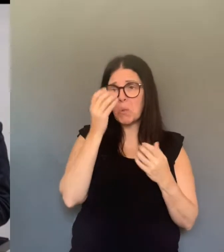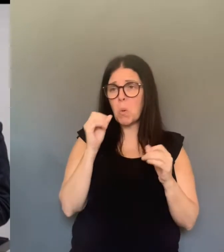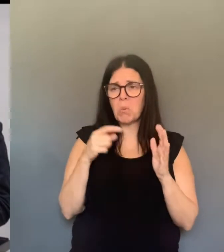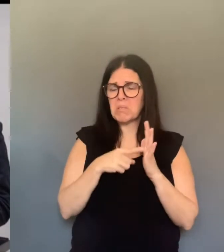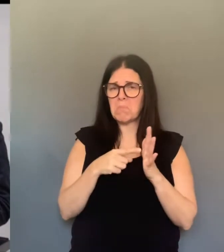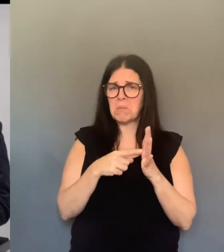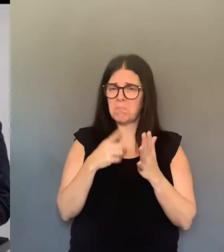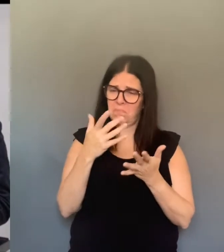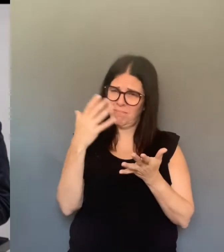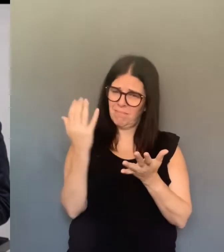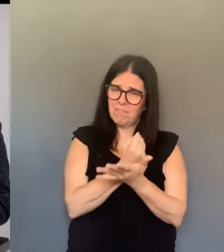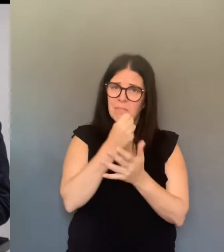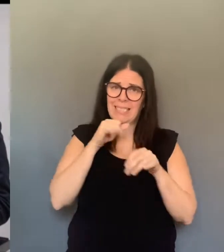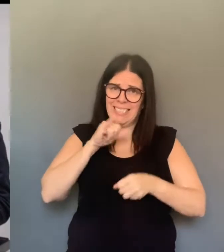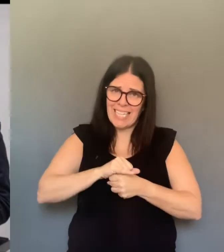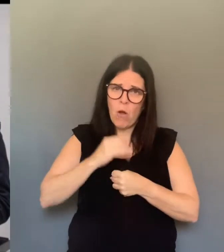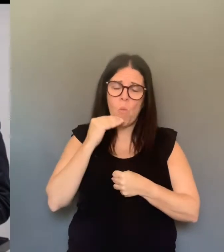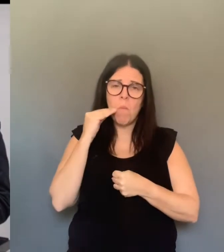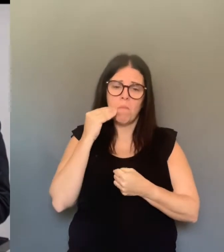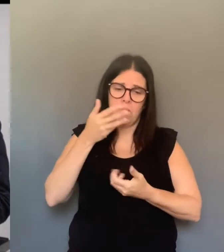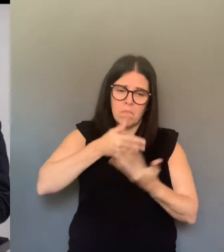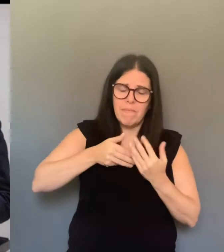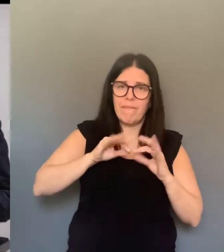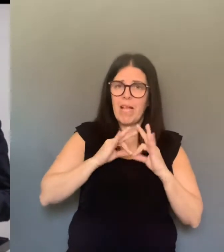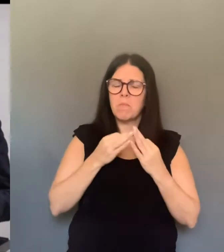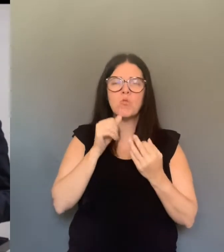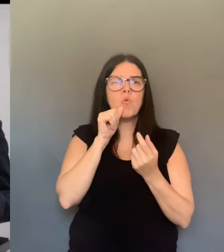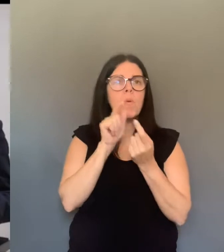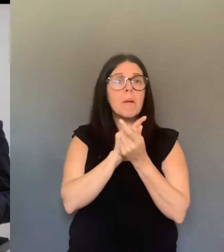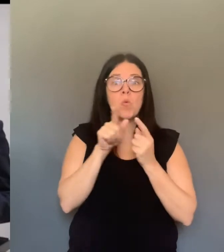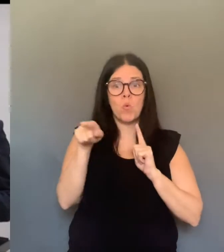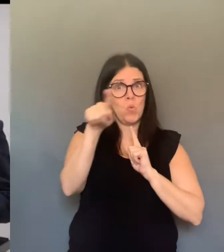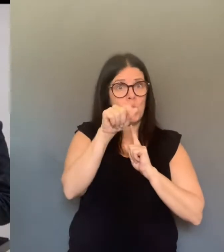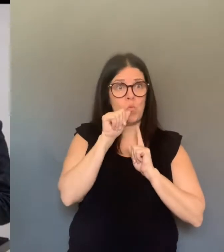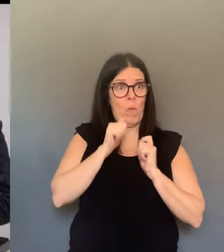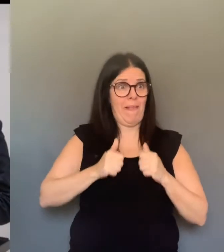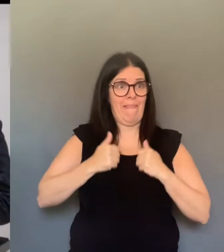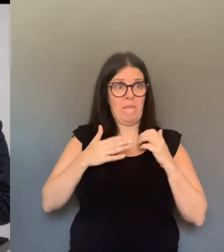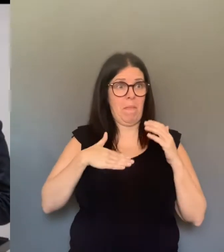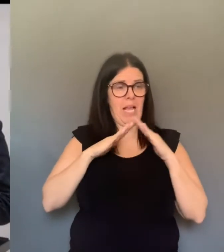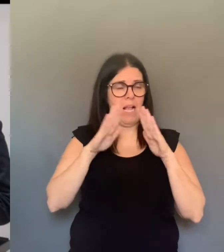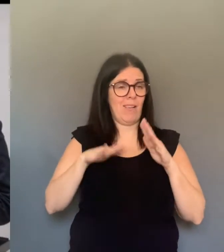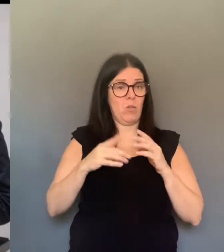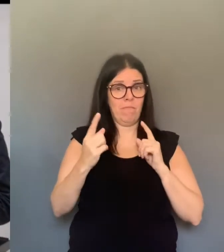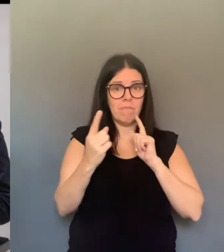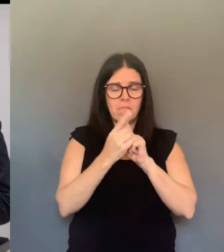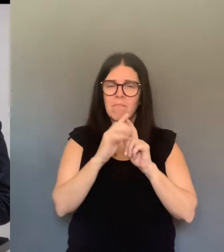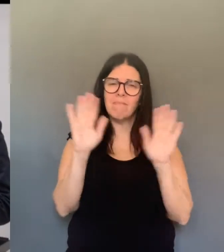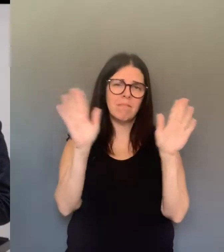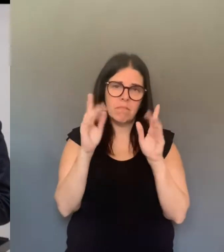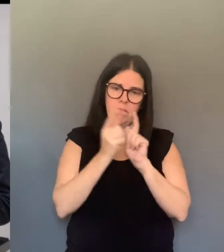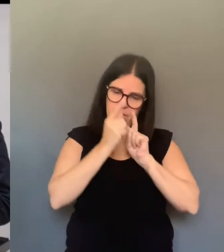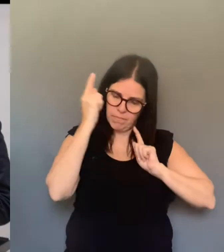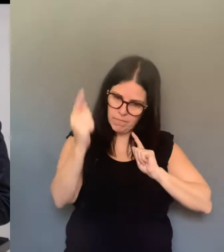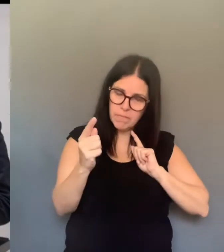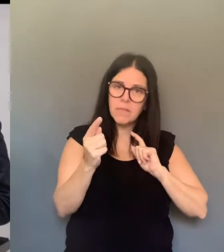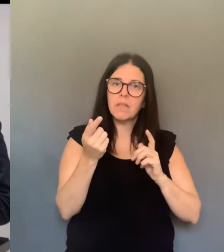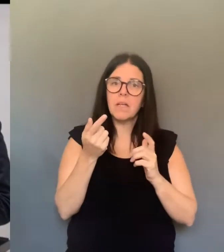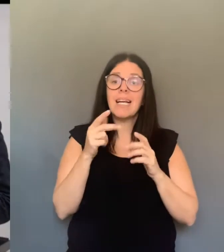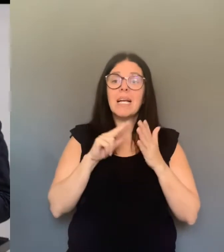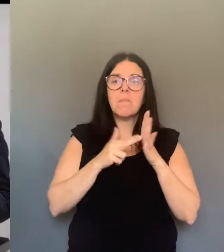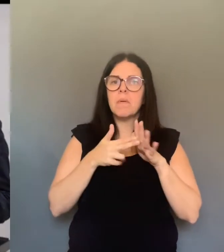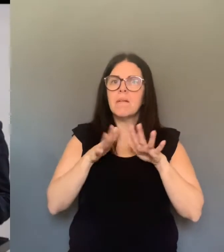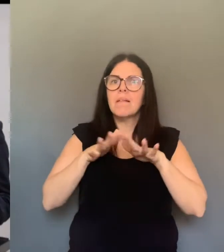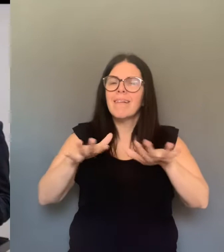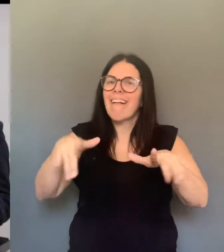by not contracting the disease in the first place and then not spreading it to the other. Please be safe, do your part in protecting your